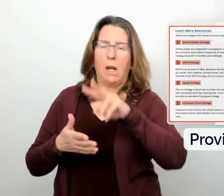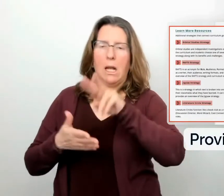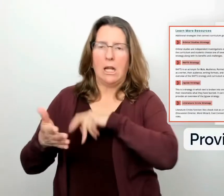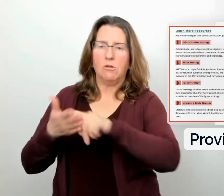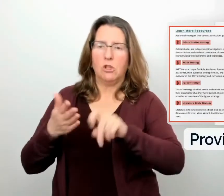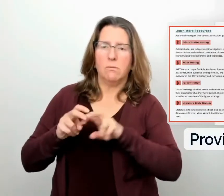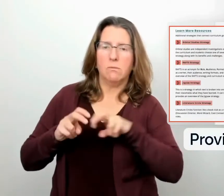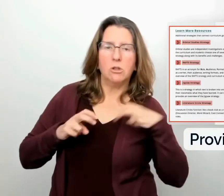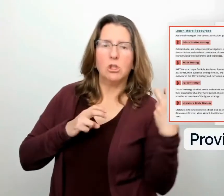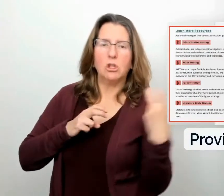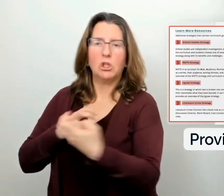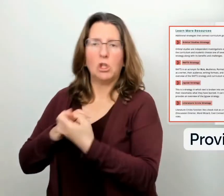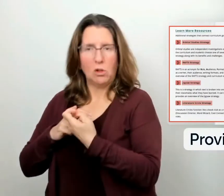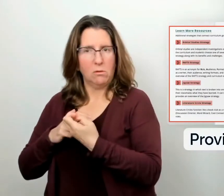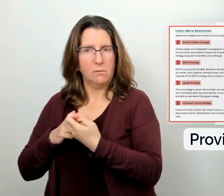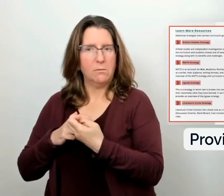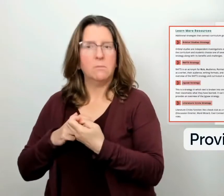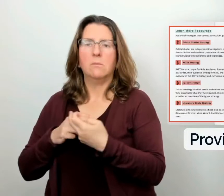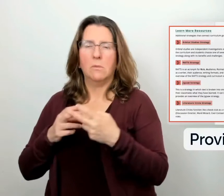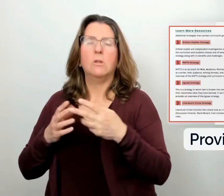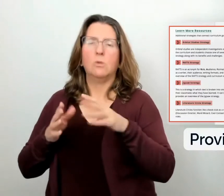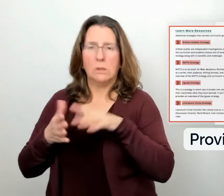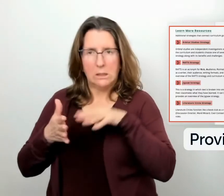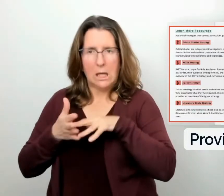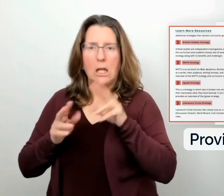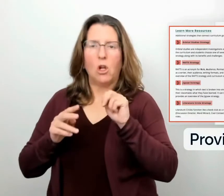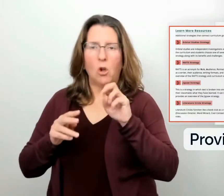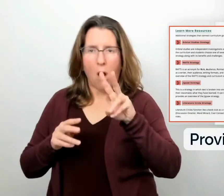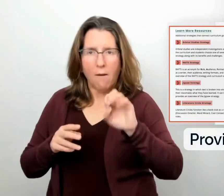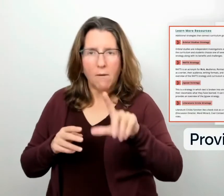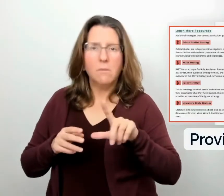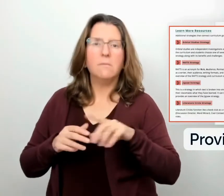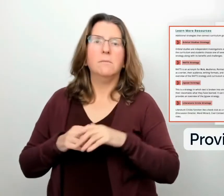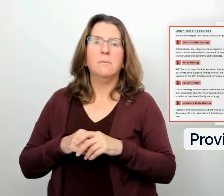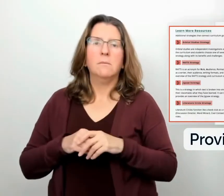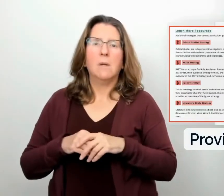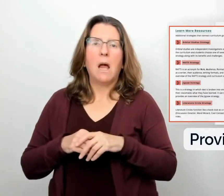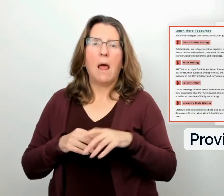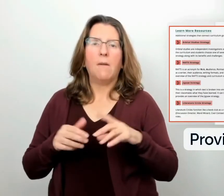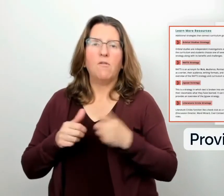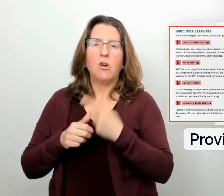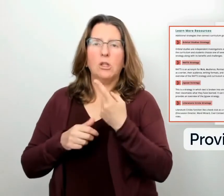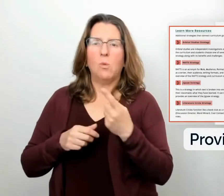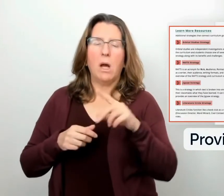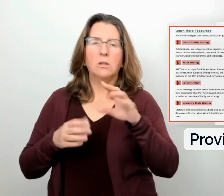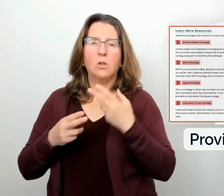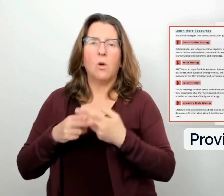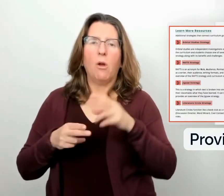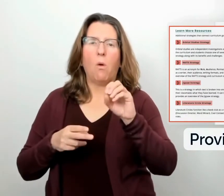and the literature circle strategy, which helps students in novel studies. The other one on this slide is